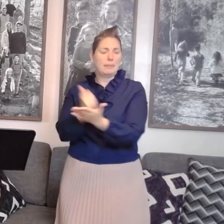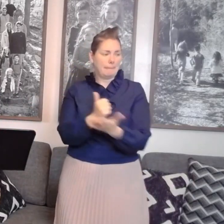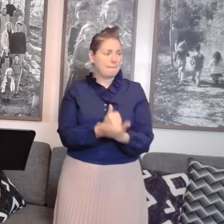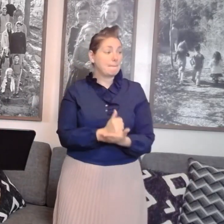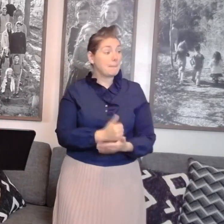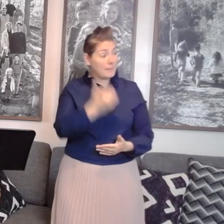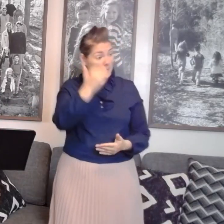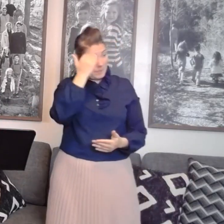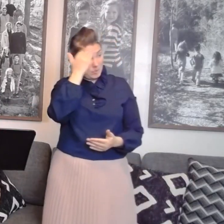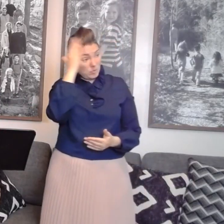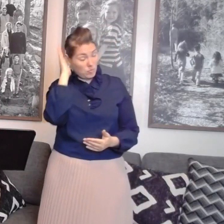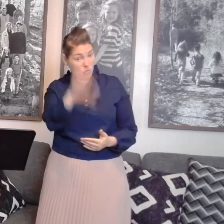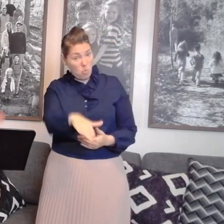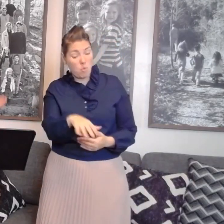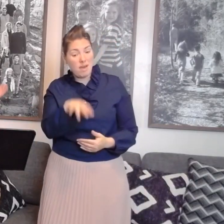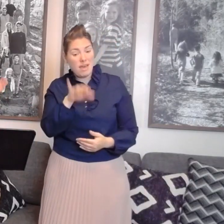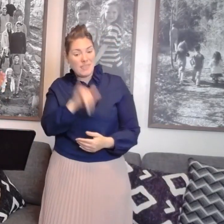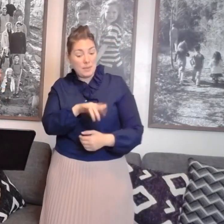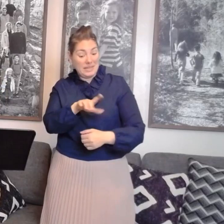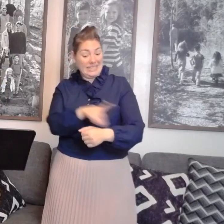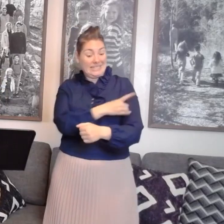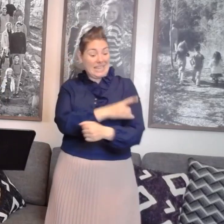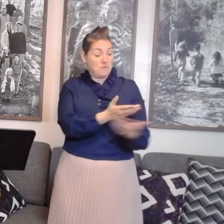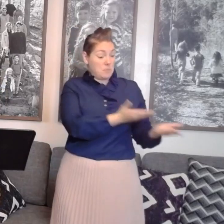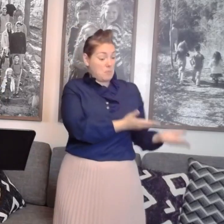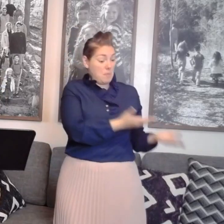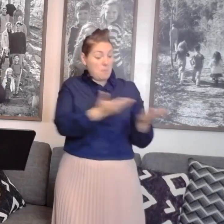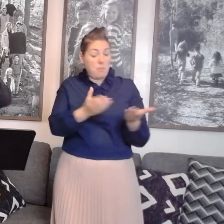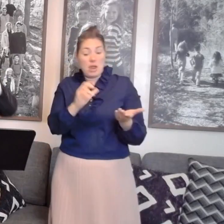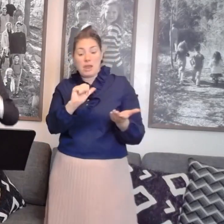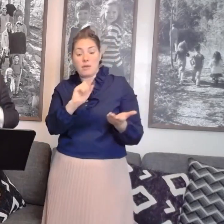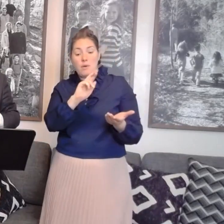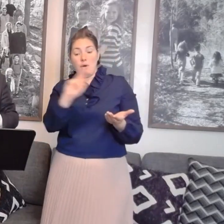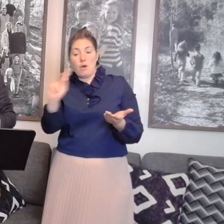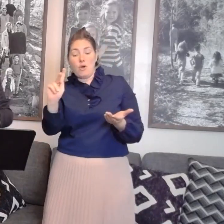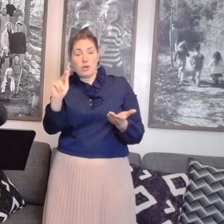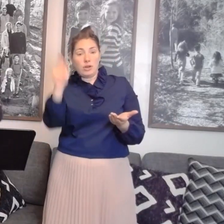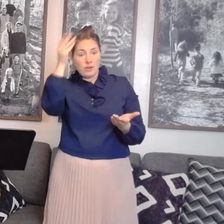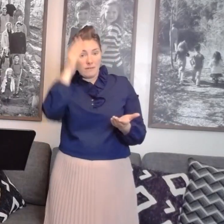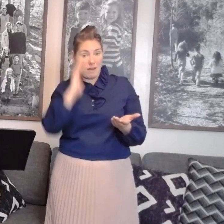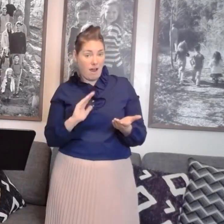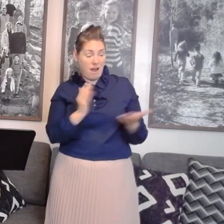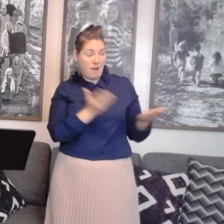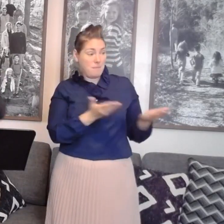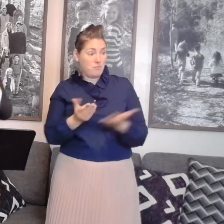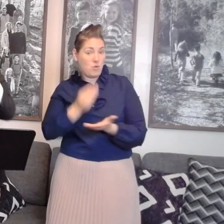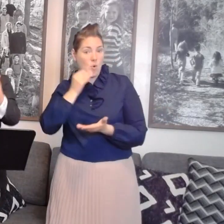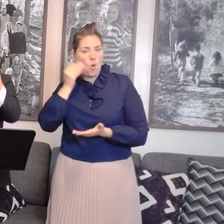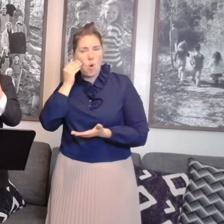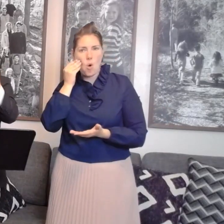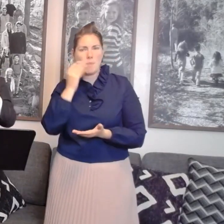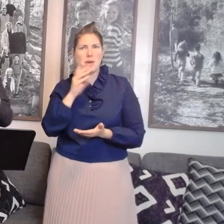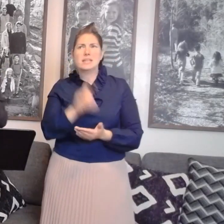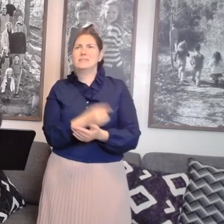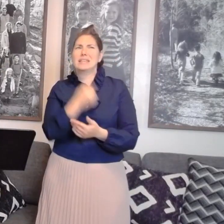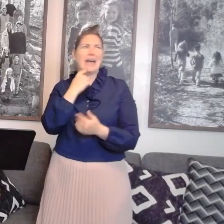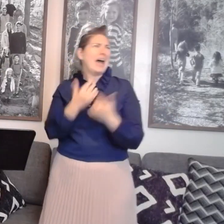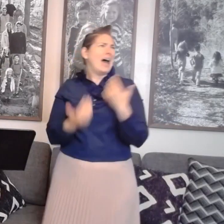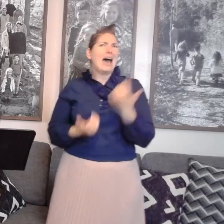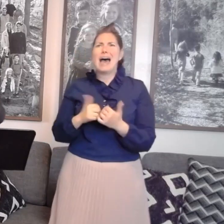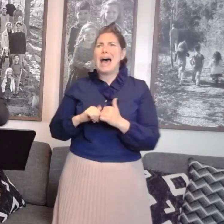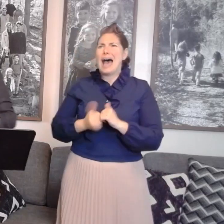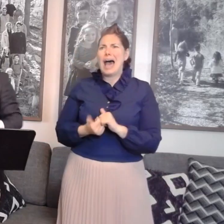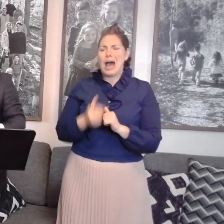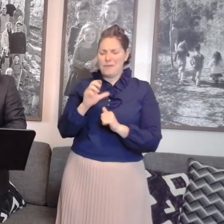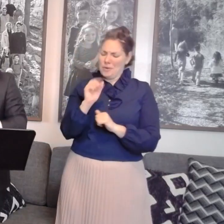what it was? It was David bringing the Ark of God home. It was David who said, how shall the Ark of God